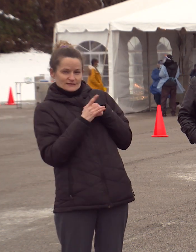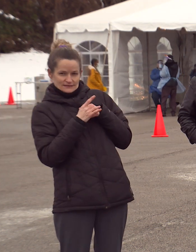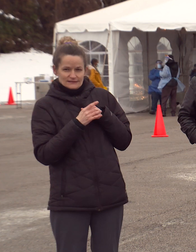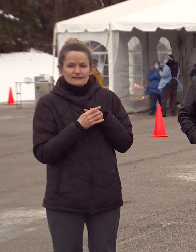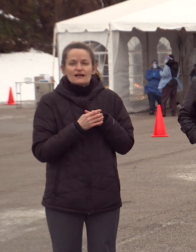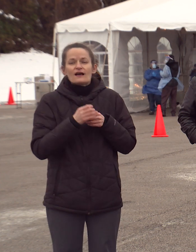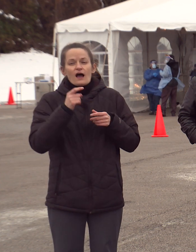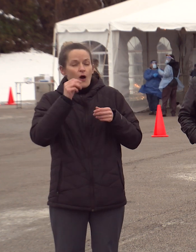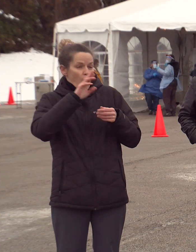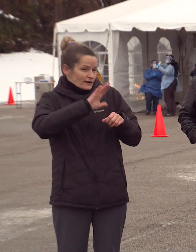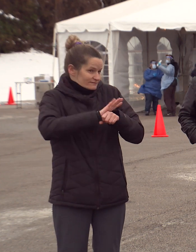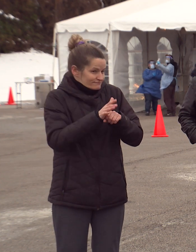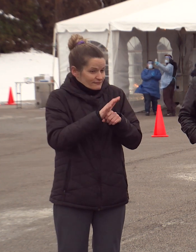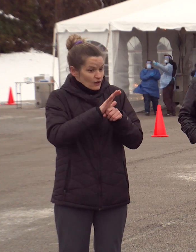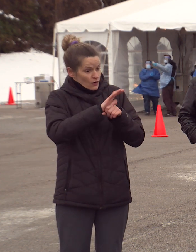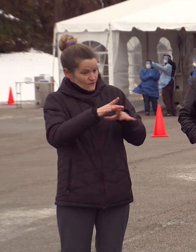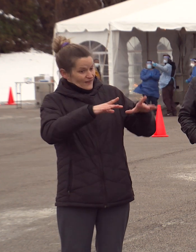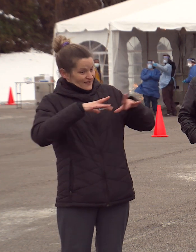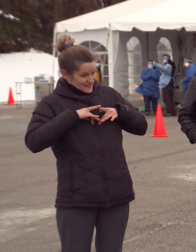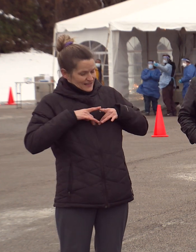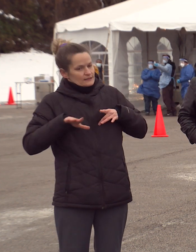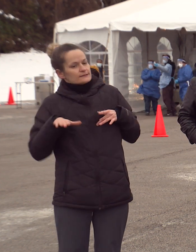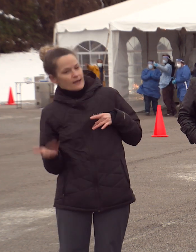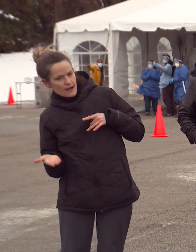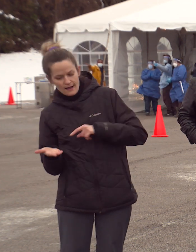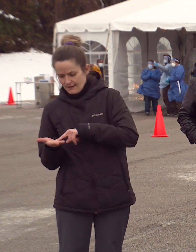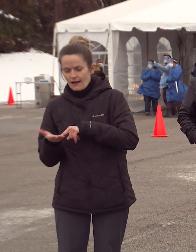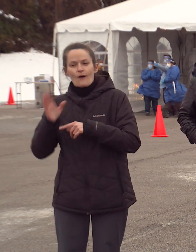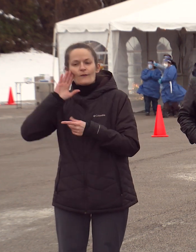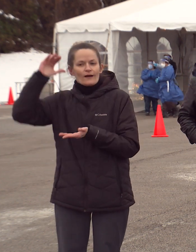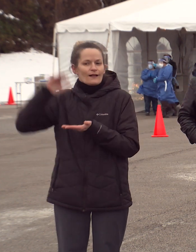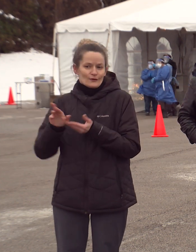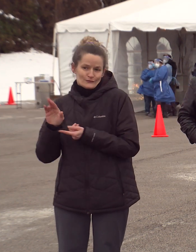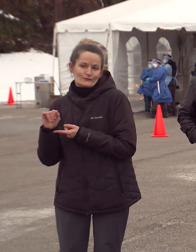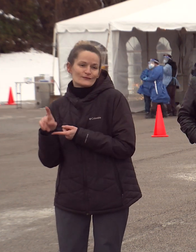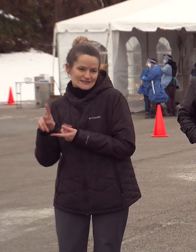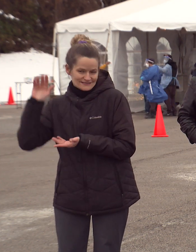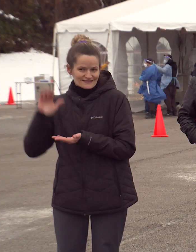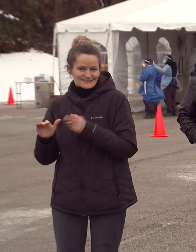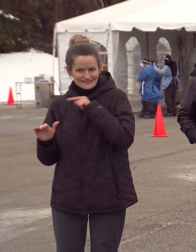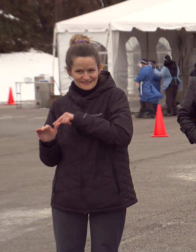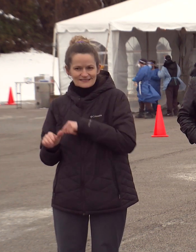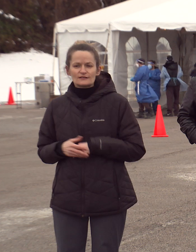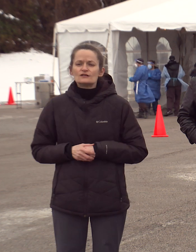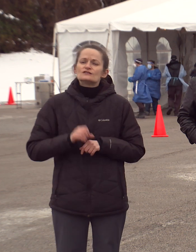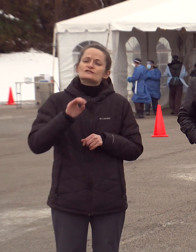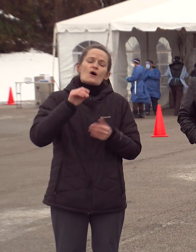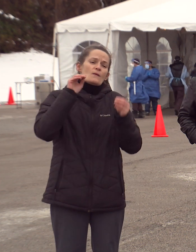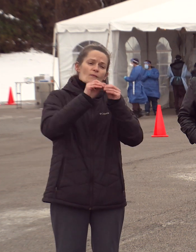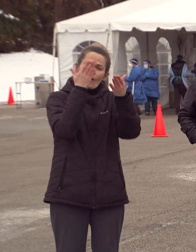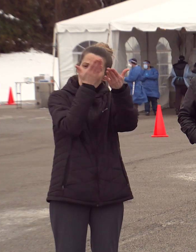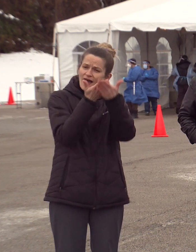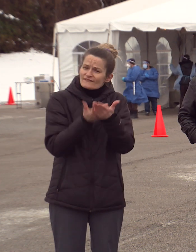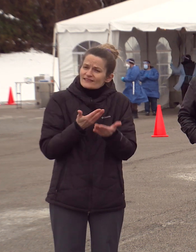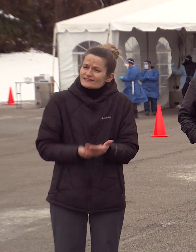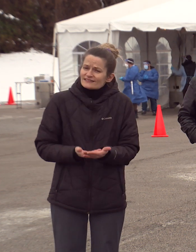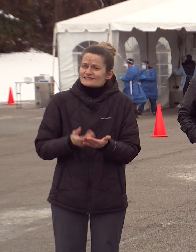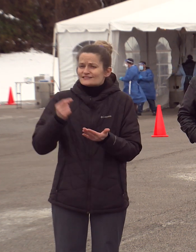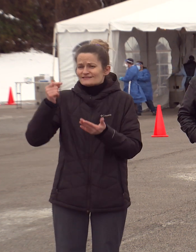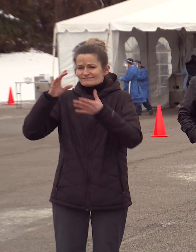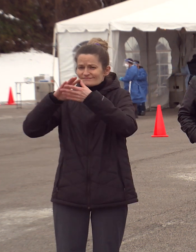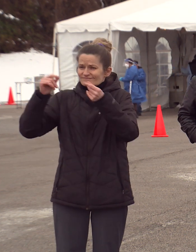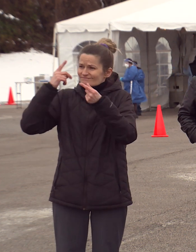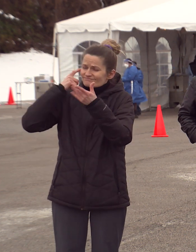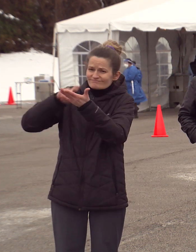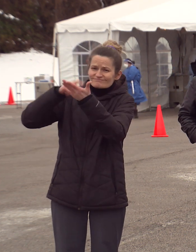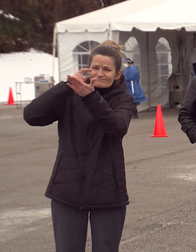get infected with the Omicron variant. There is growing evidence that Omicron causes milder symptoms in the Delta variant. Unfortunately,